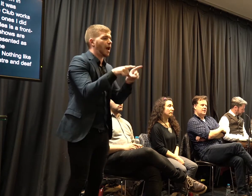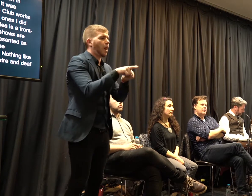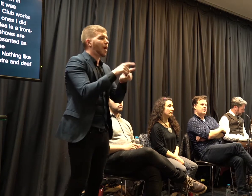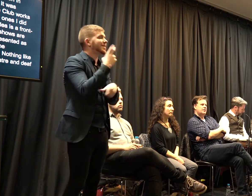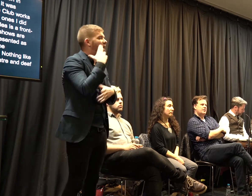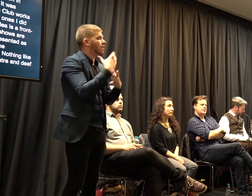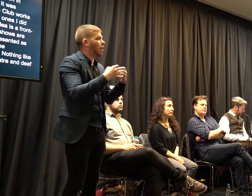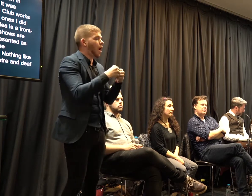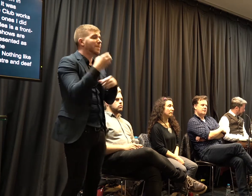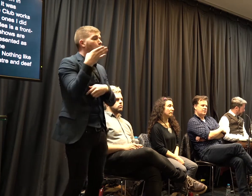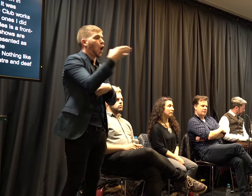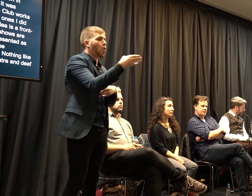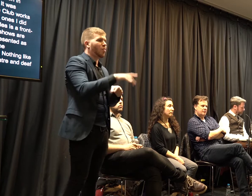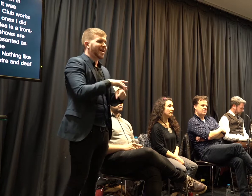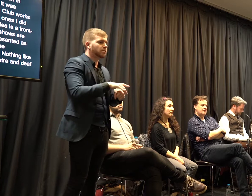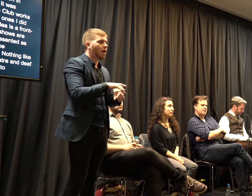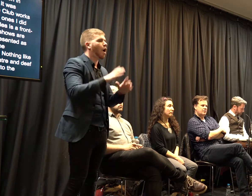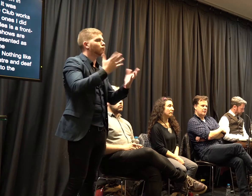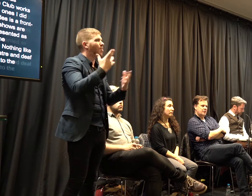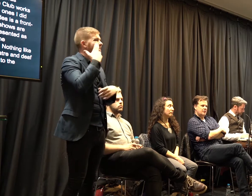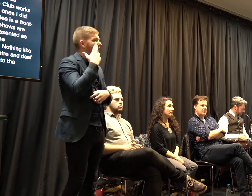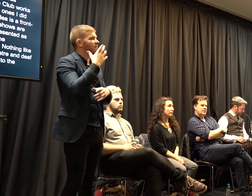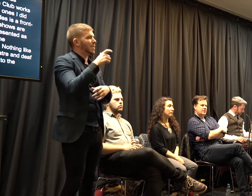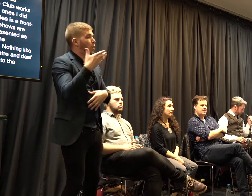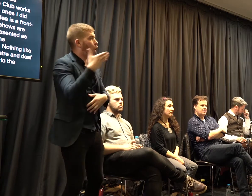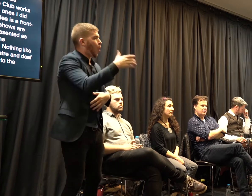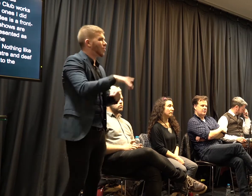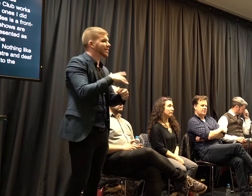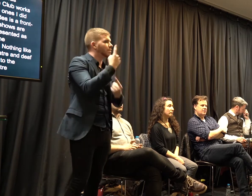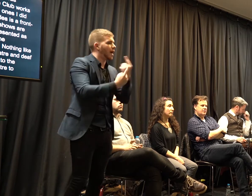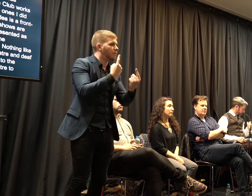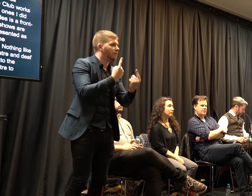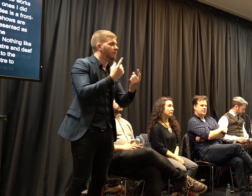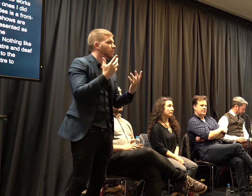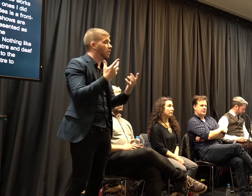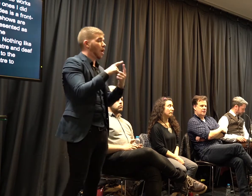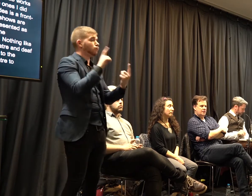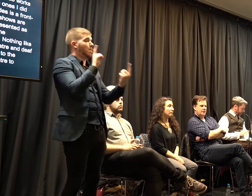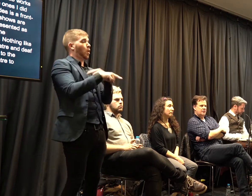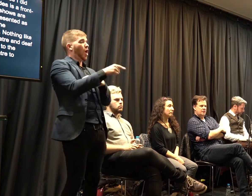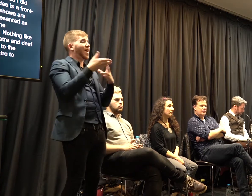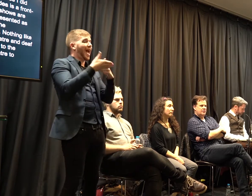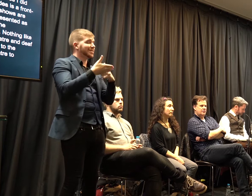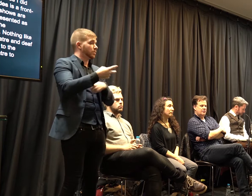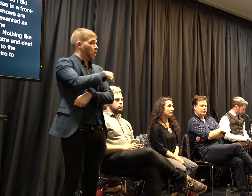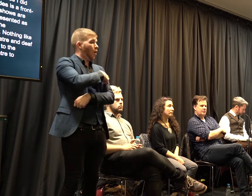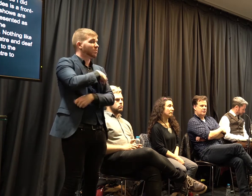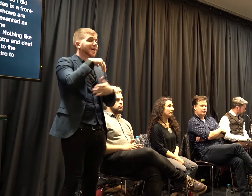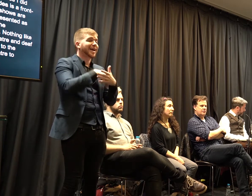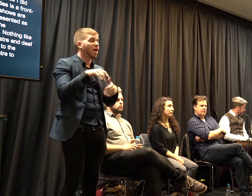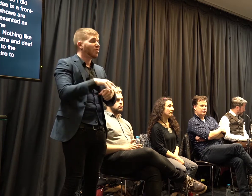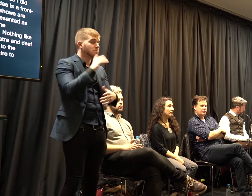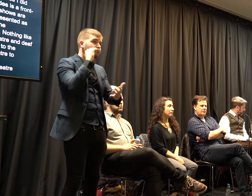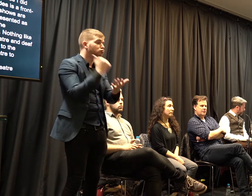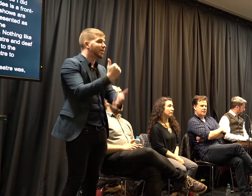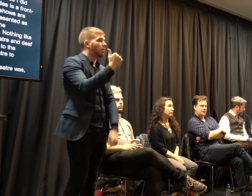goes to the theatre than deaf people going into the theatre to influence what's going on. And the response of the access officer in the theatre was,